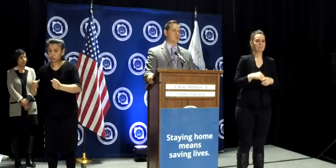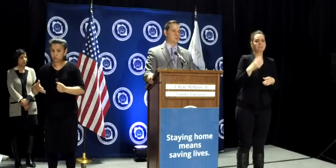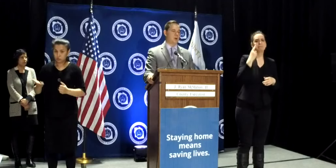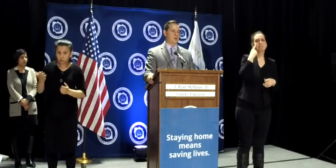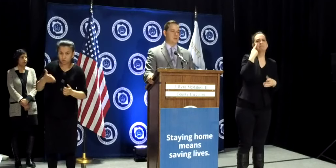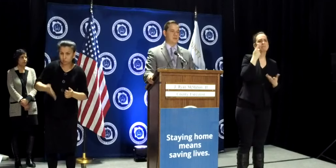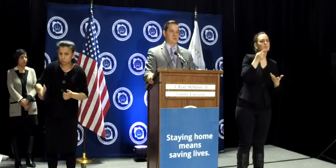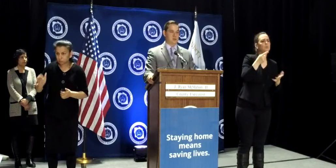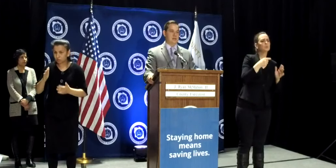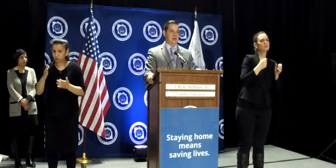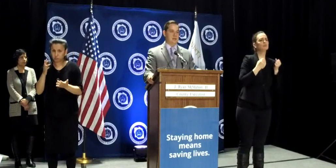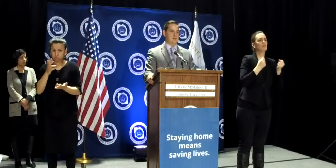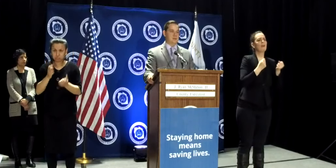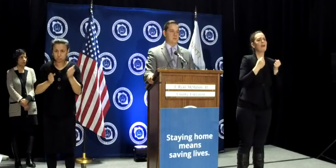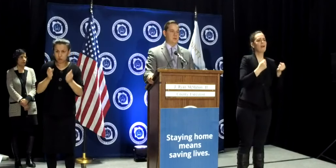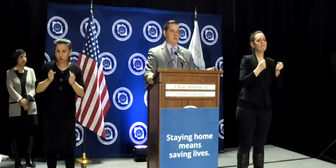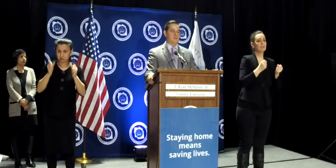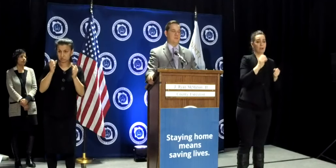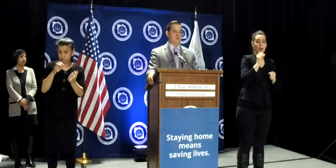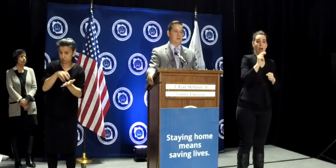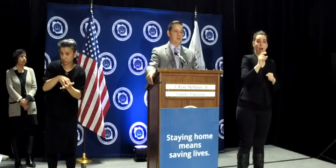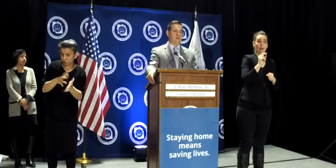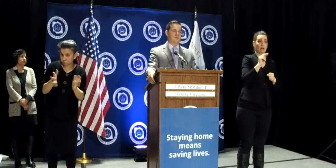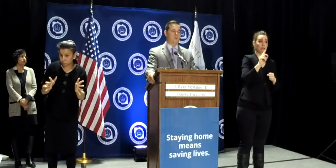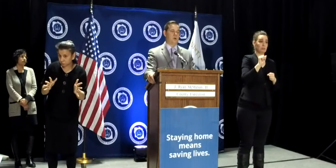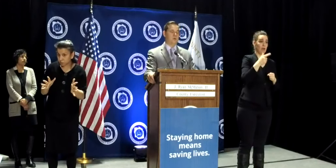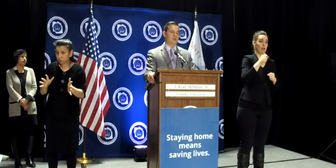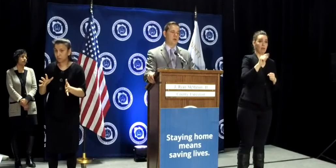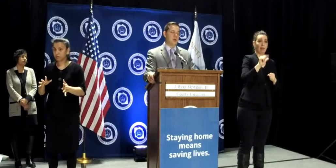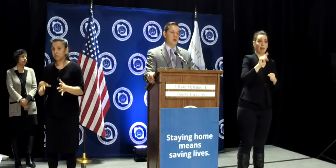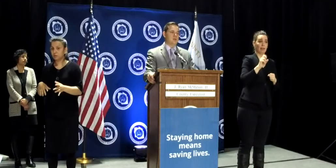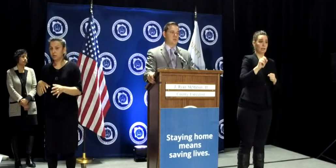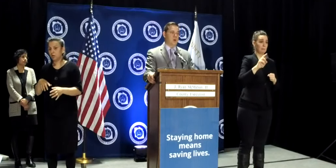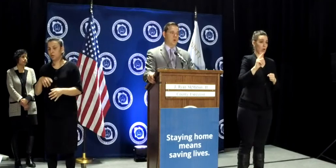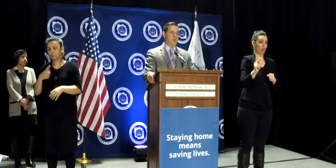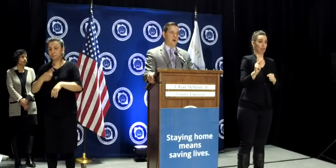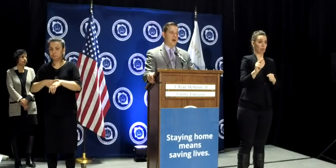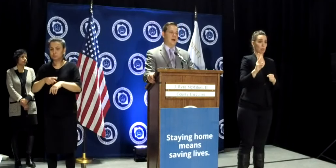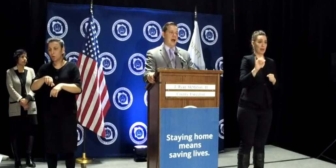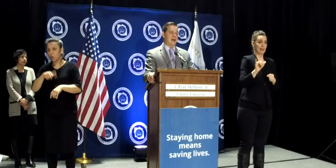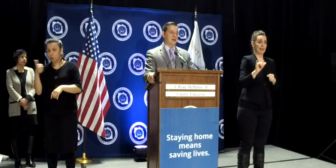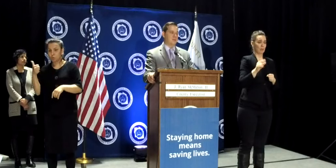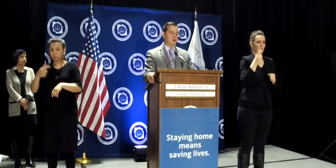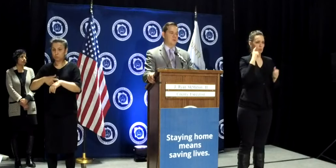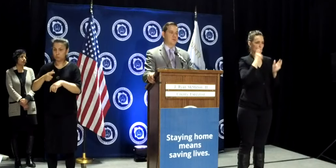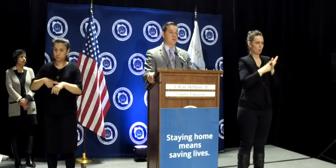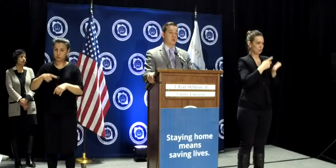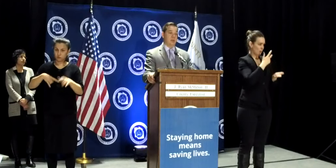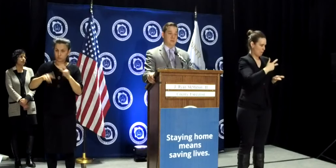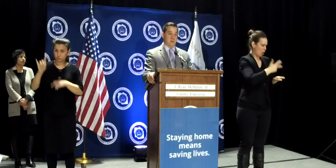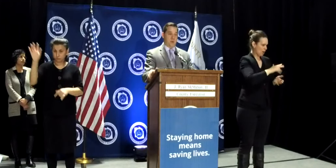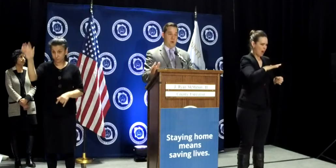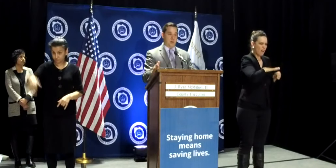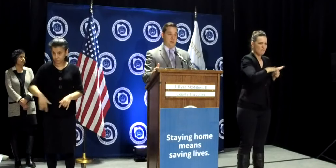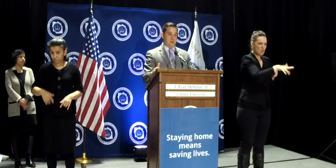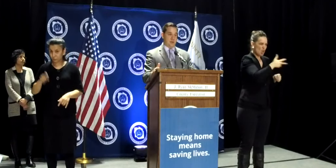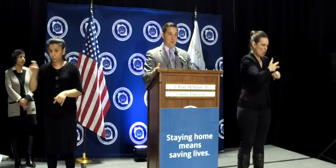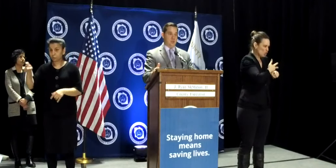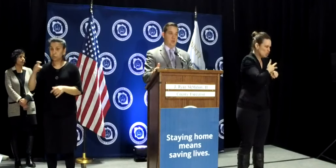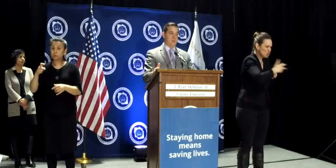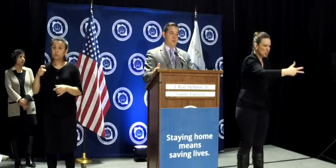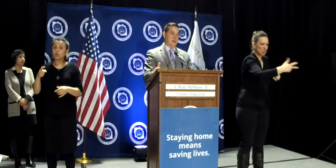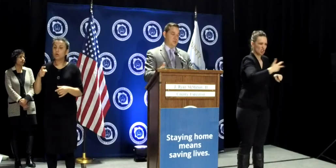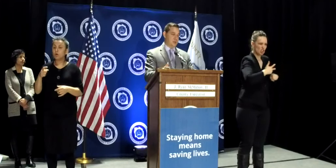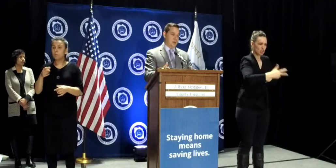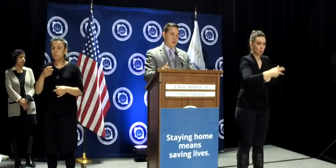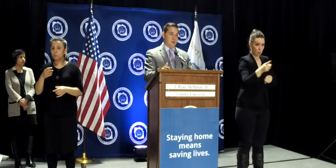please only use the parks on certain days based off of the year of your birth. So I got an email from somebody who lives on the parkway today.